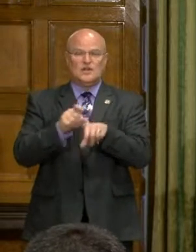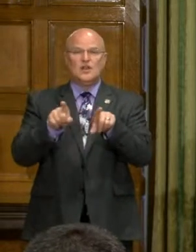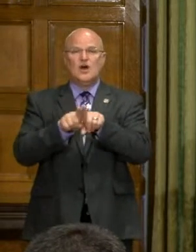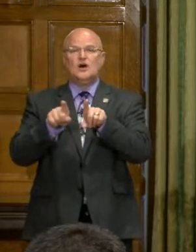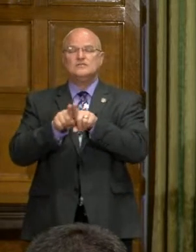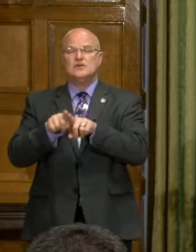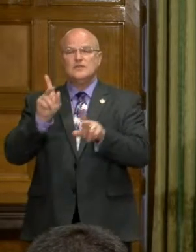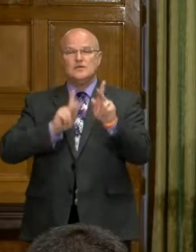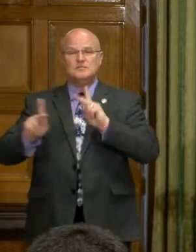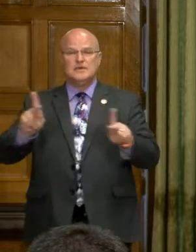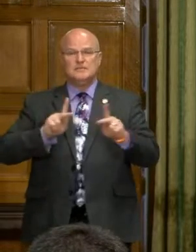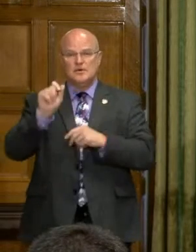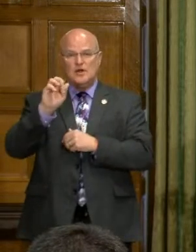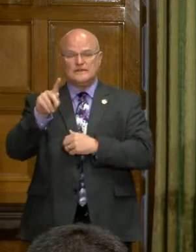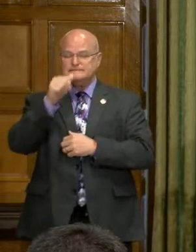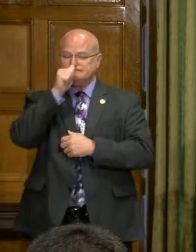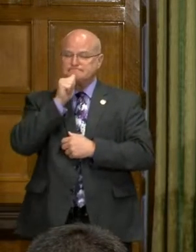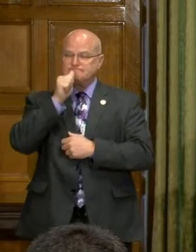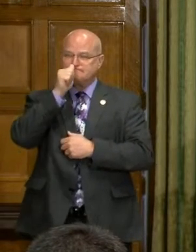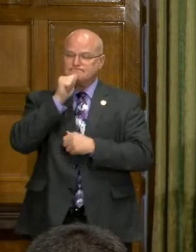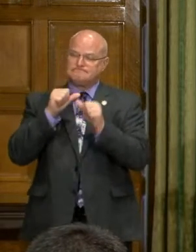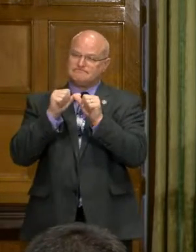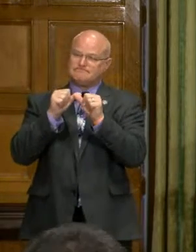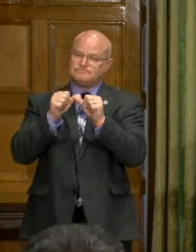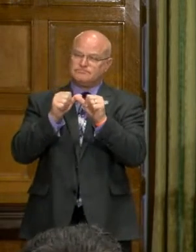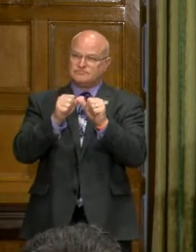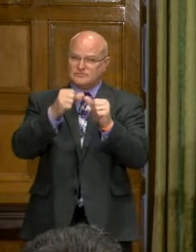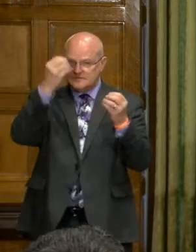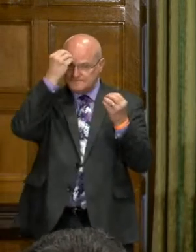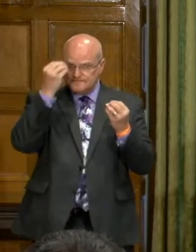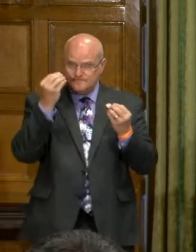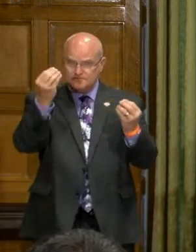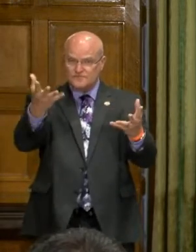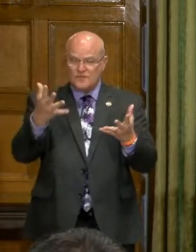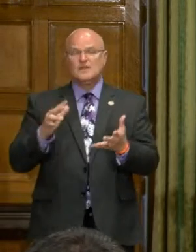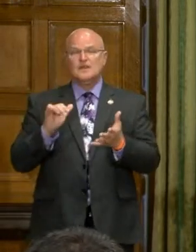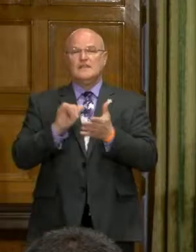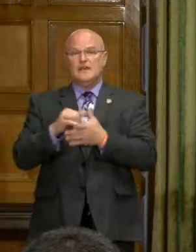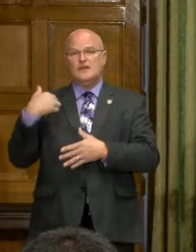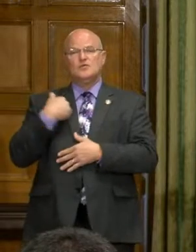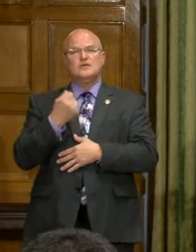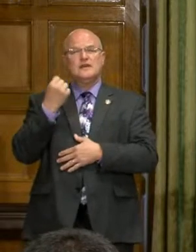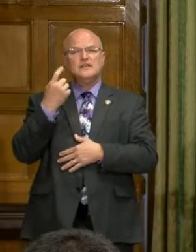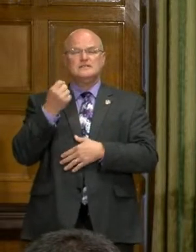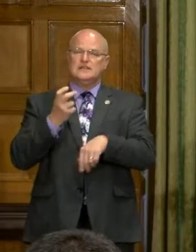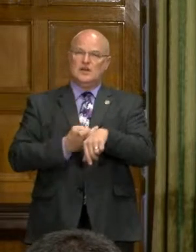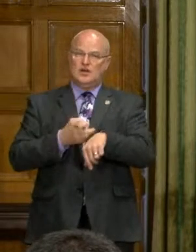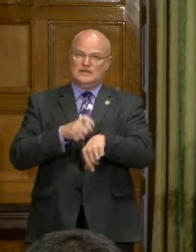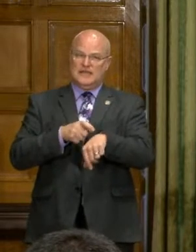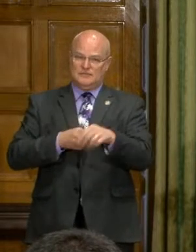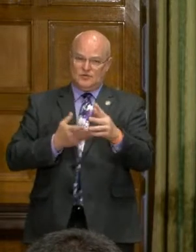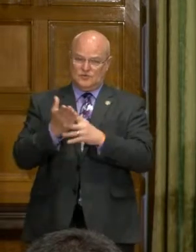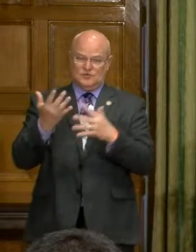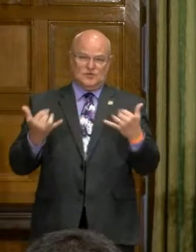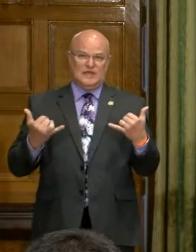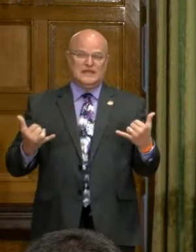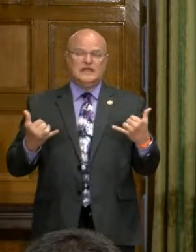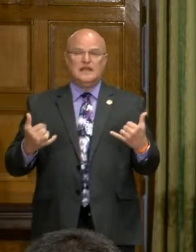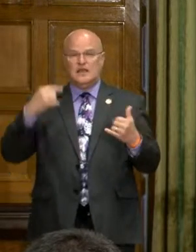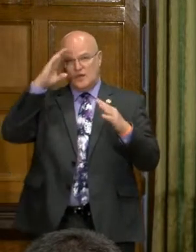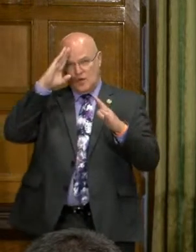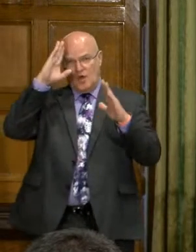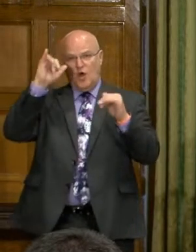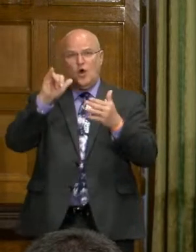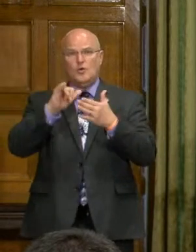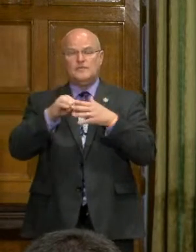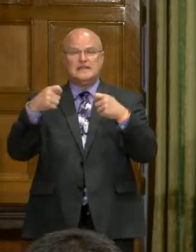patience of Arkansans. And just wanted you to know that we understand the hardship that you're going through now, and we hope